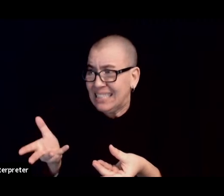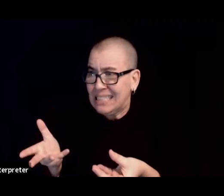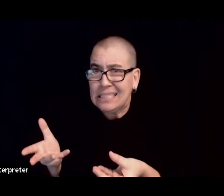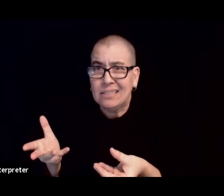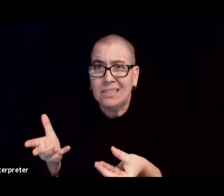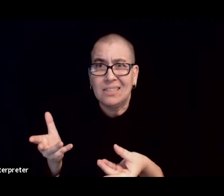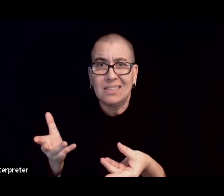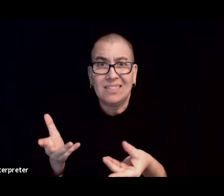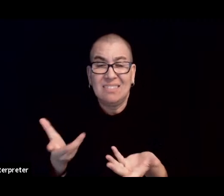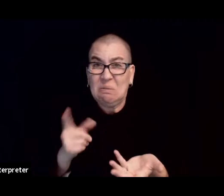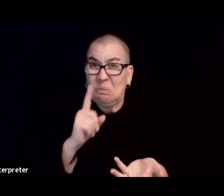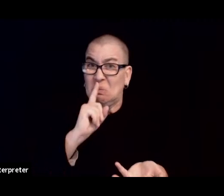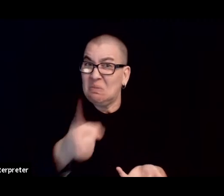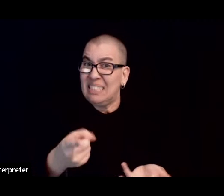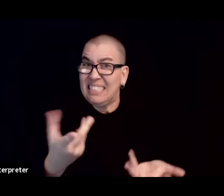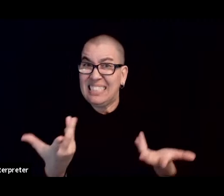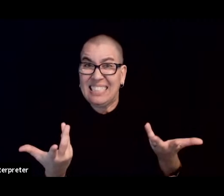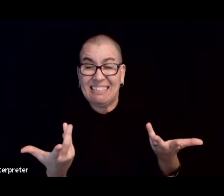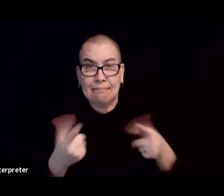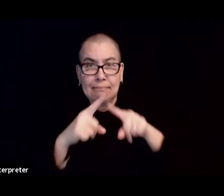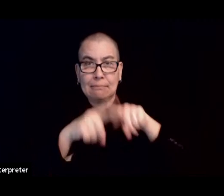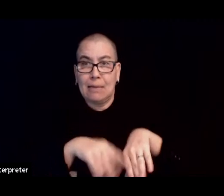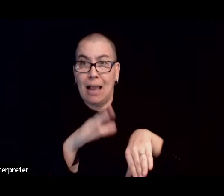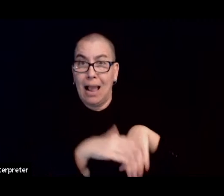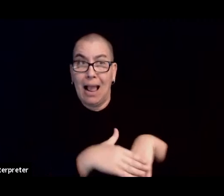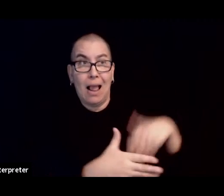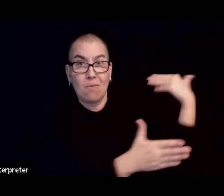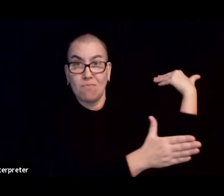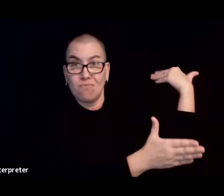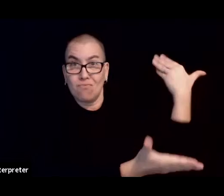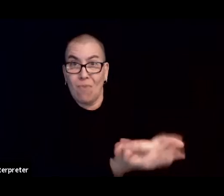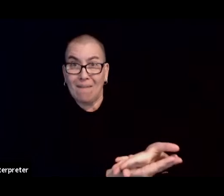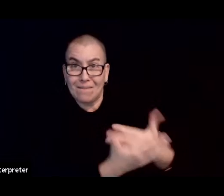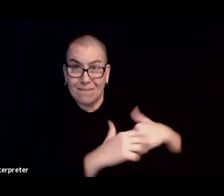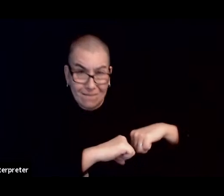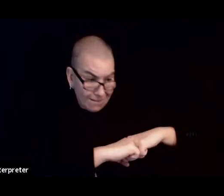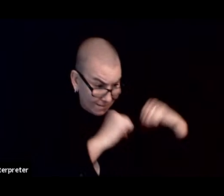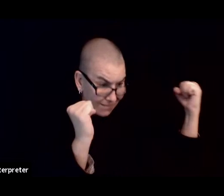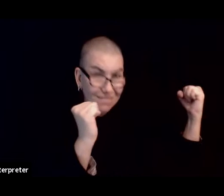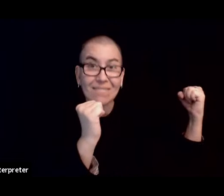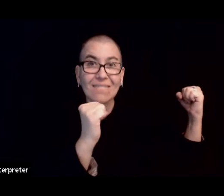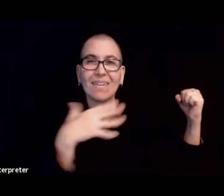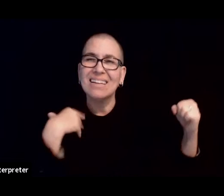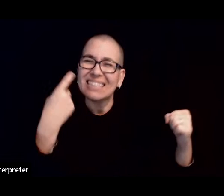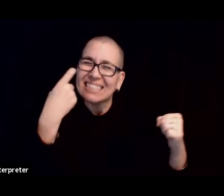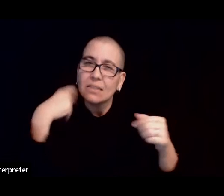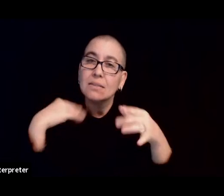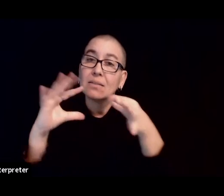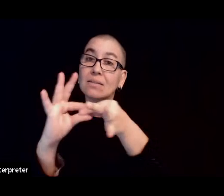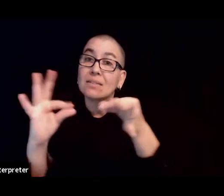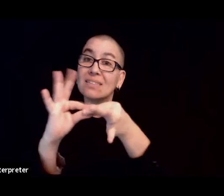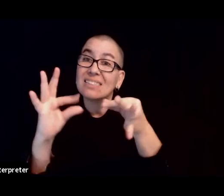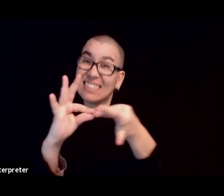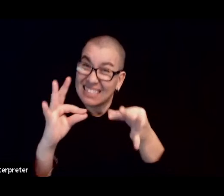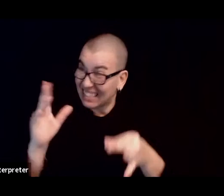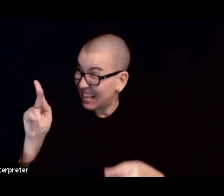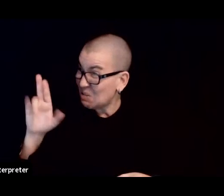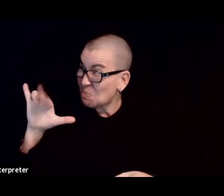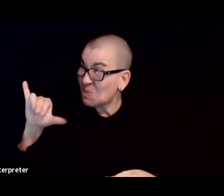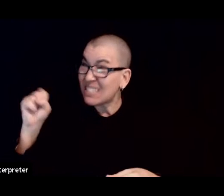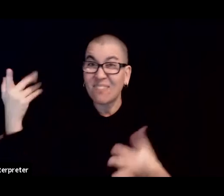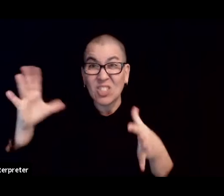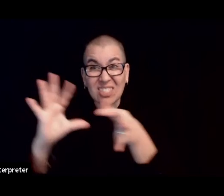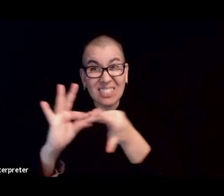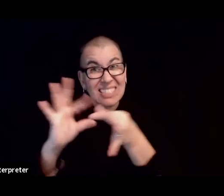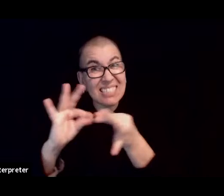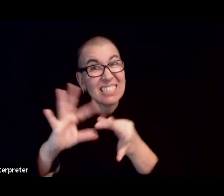doses, and it's really important to remind people, as Chris said, it's in the earlier phases of the planning, the expectation